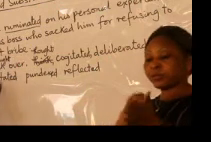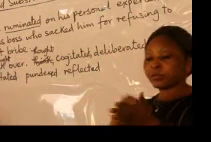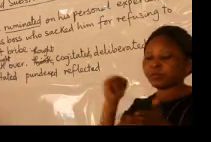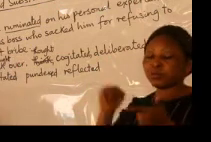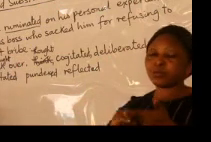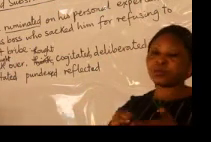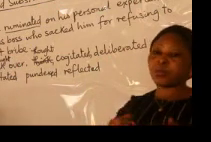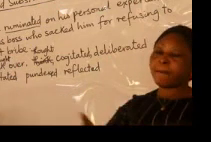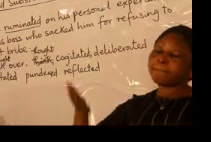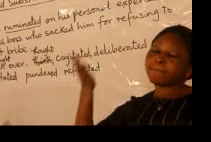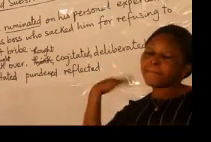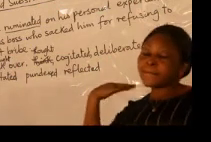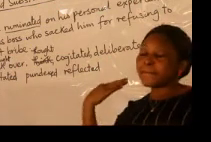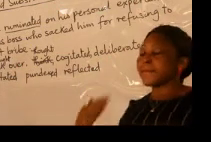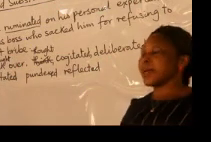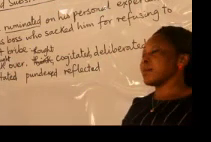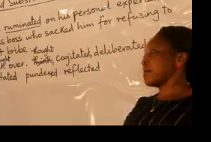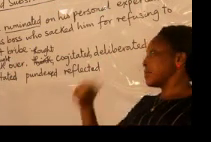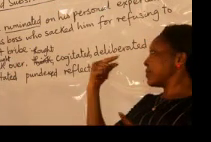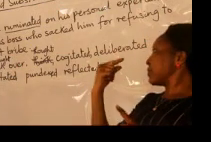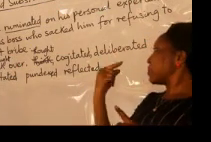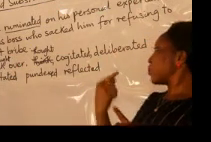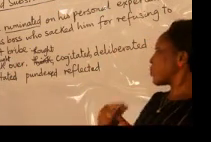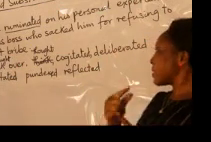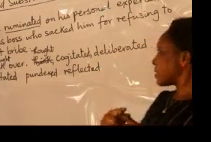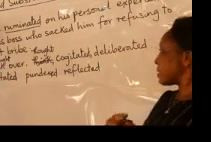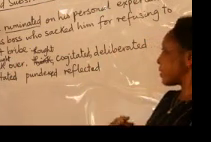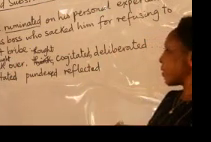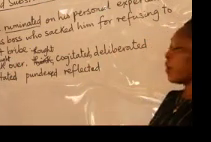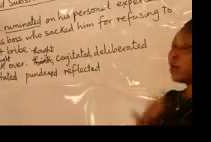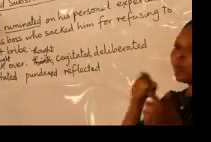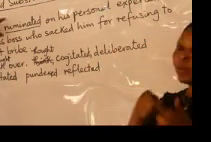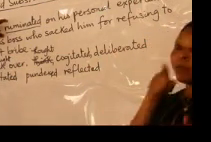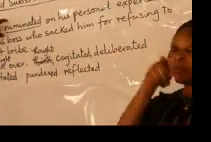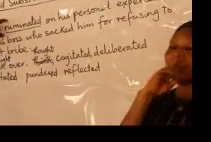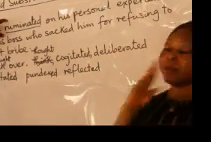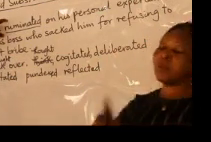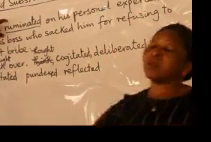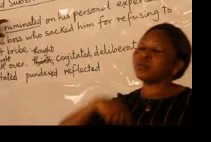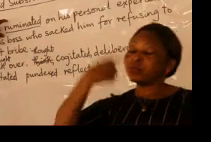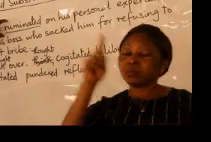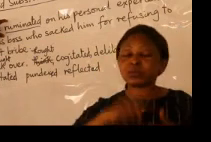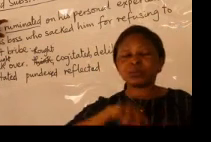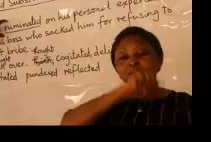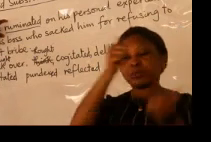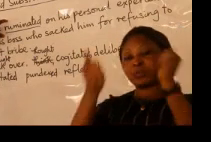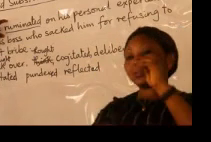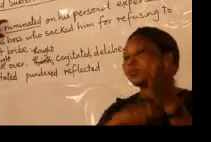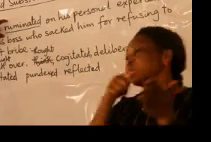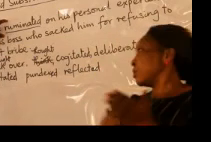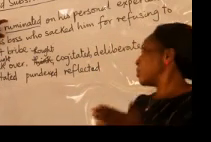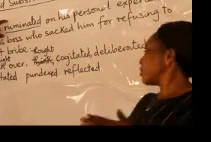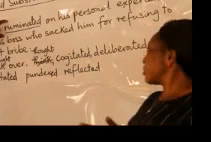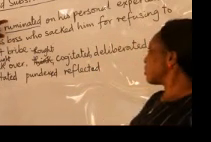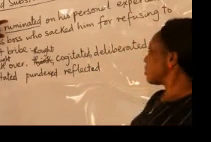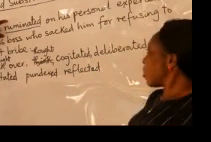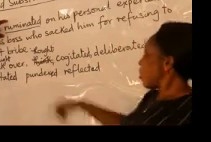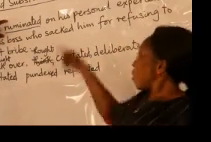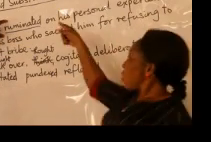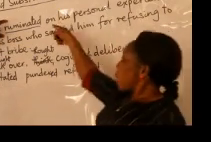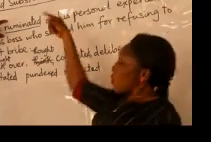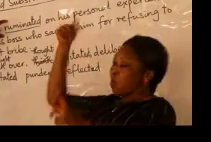So when you are told to replace this one, look for a word that